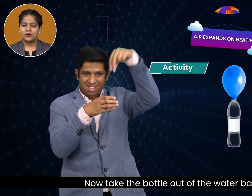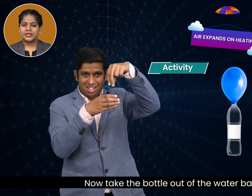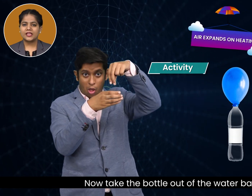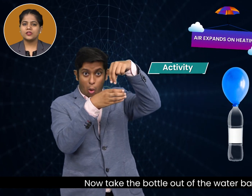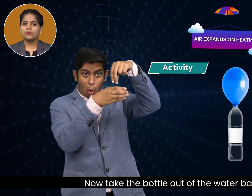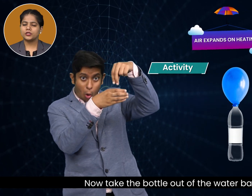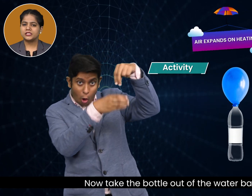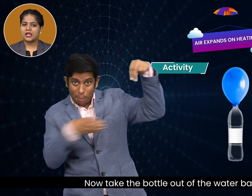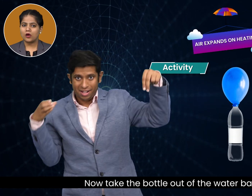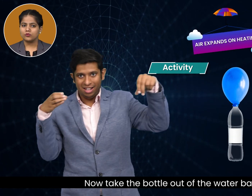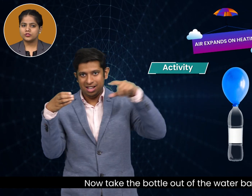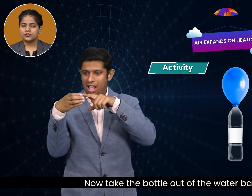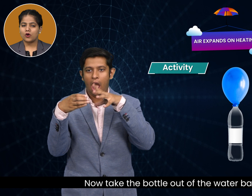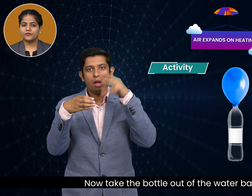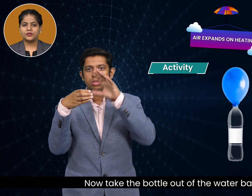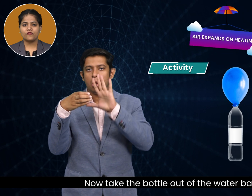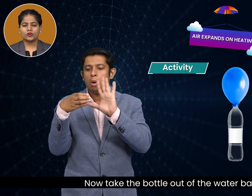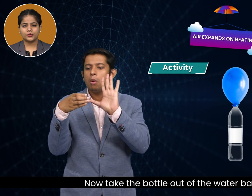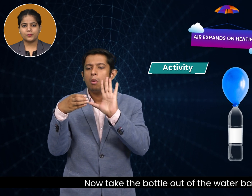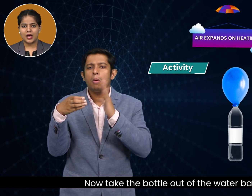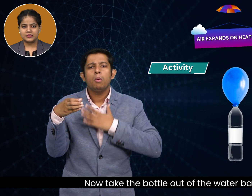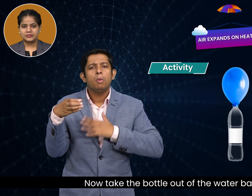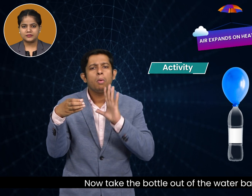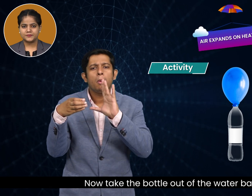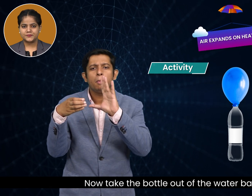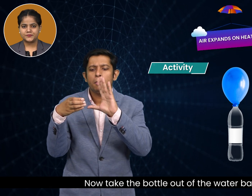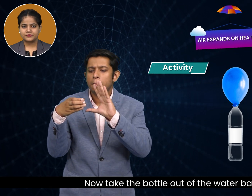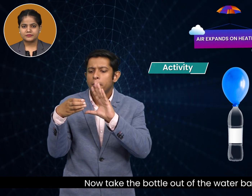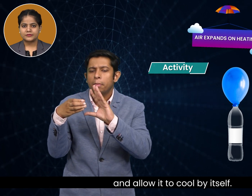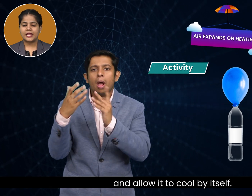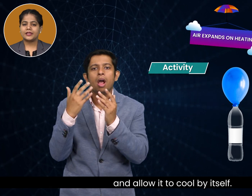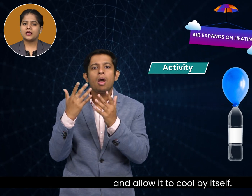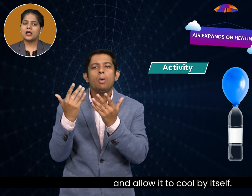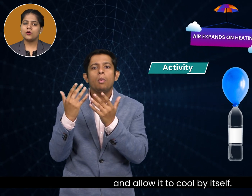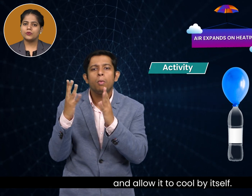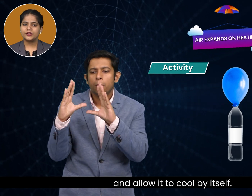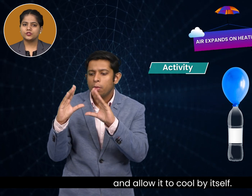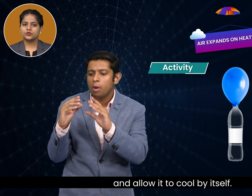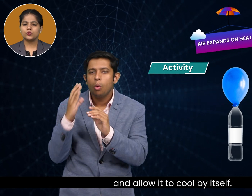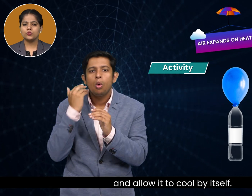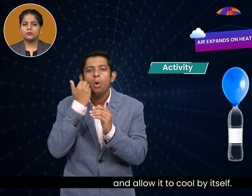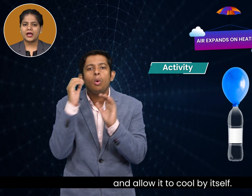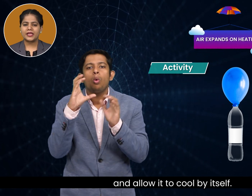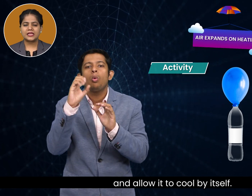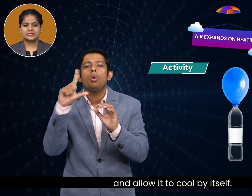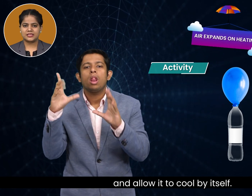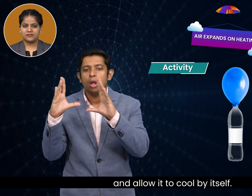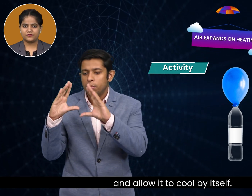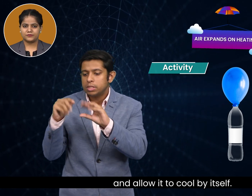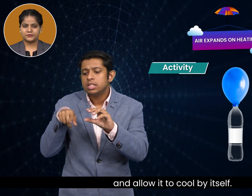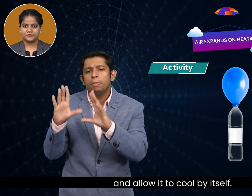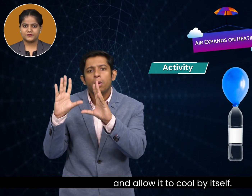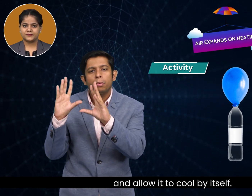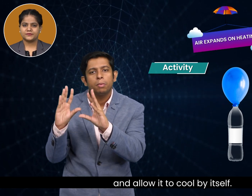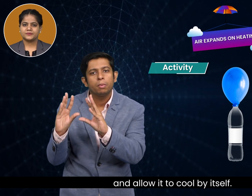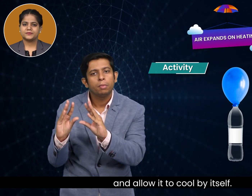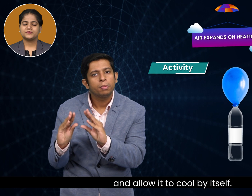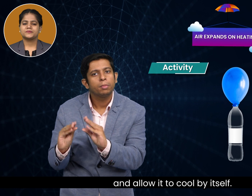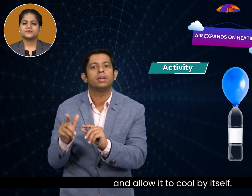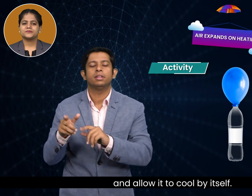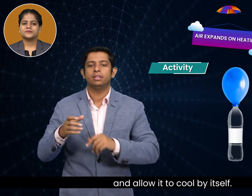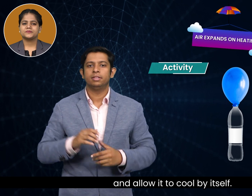Now, take the bottle out of the water bath and allow it to cool by itself.